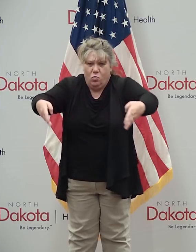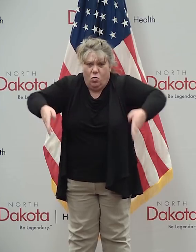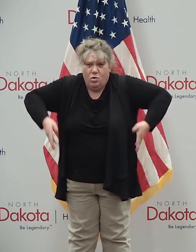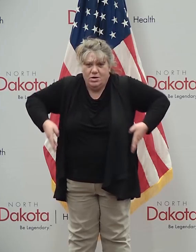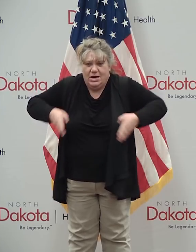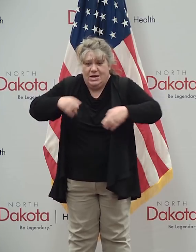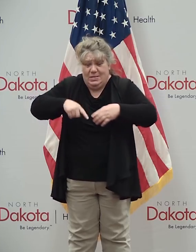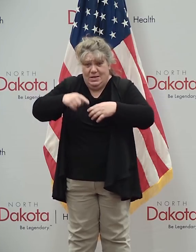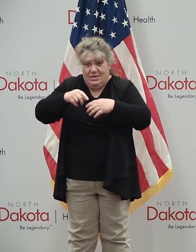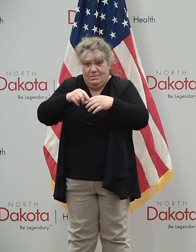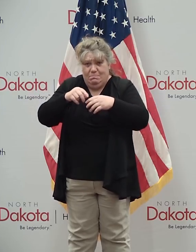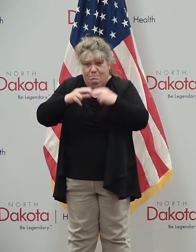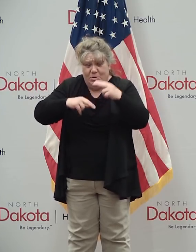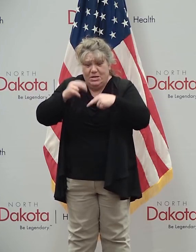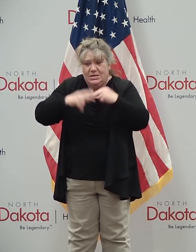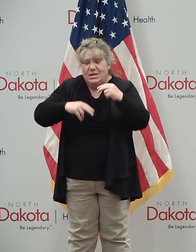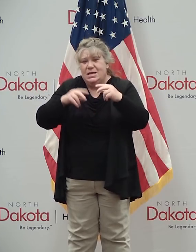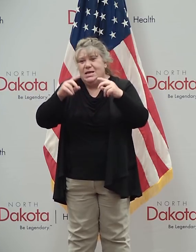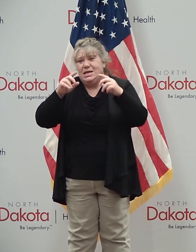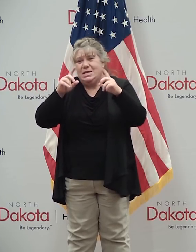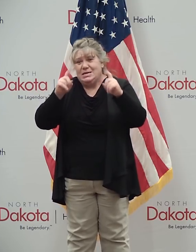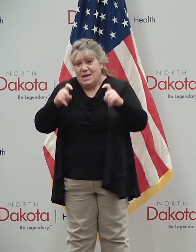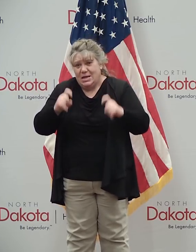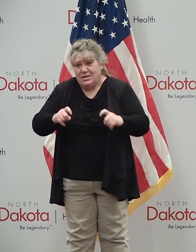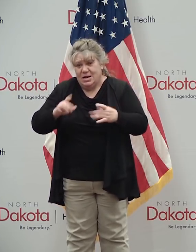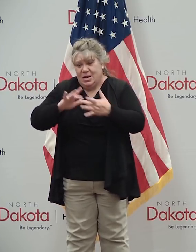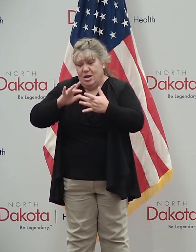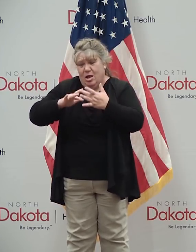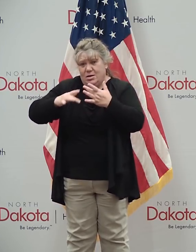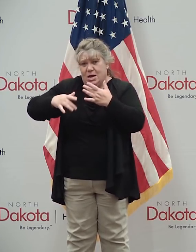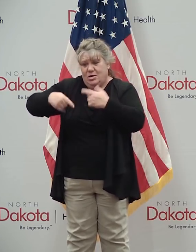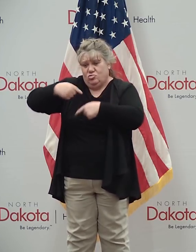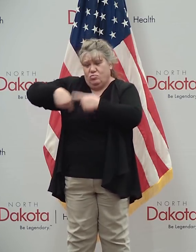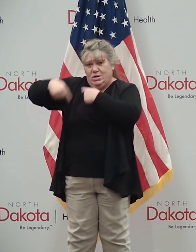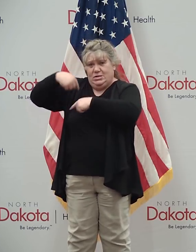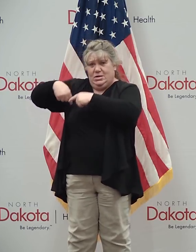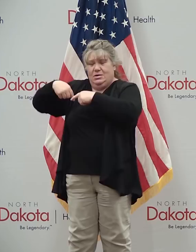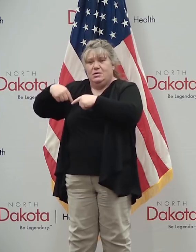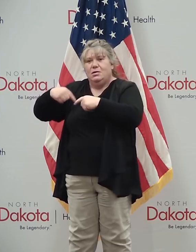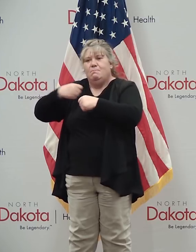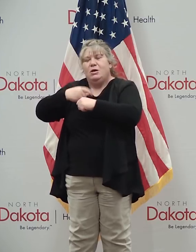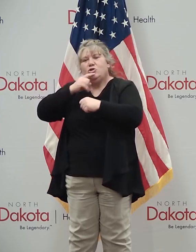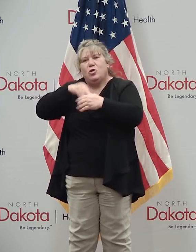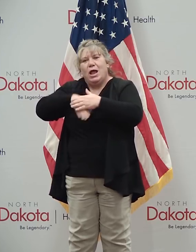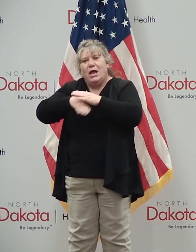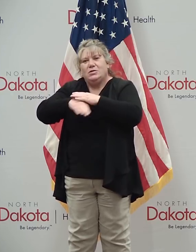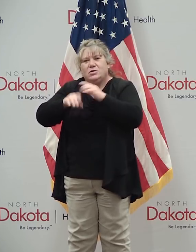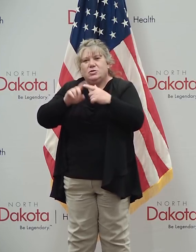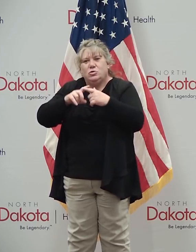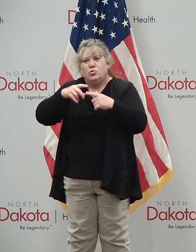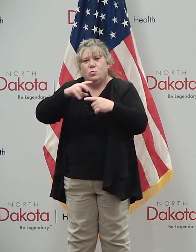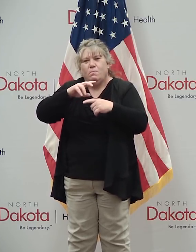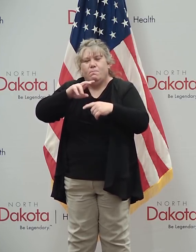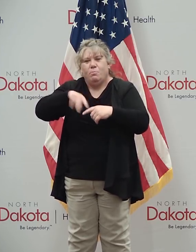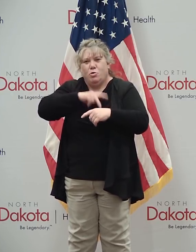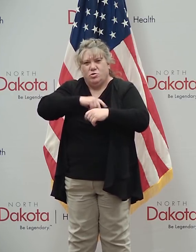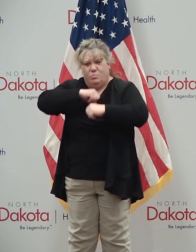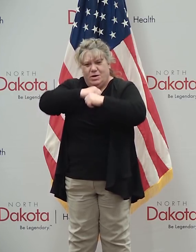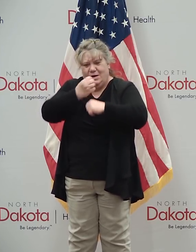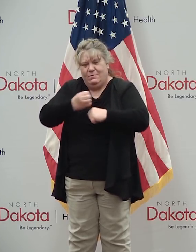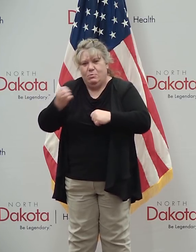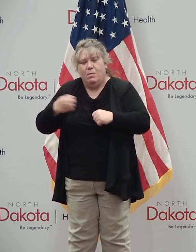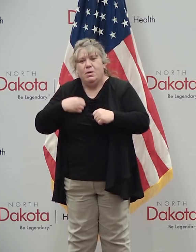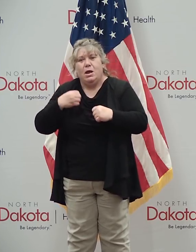these facilities, testing and contact tracing strategies, making sure there's access to personal protective equipment, our ability to do